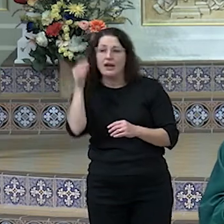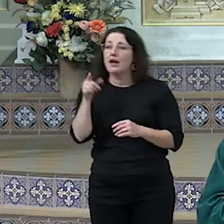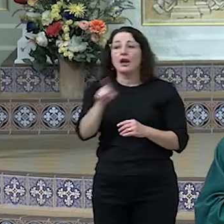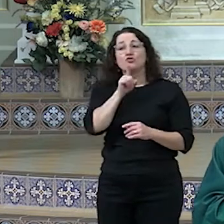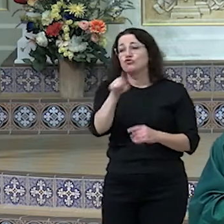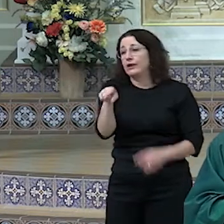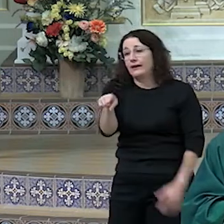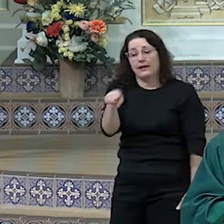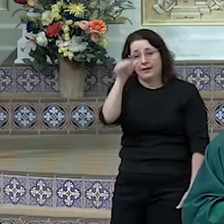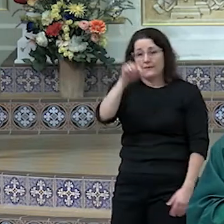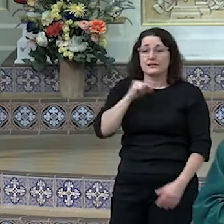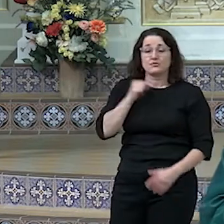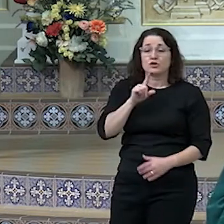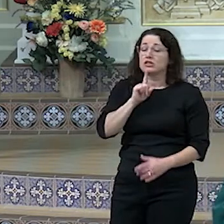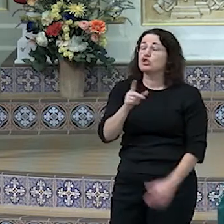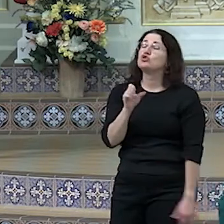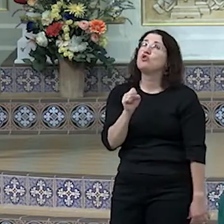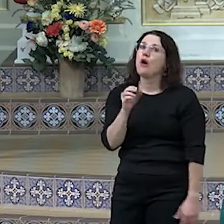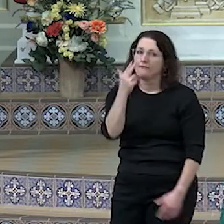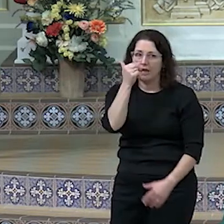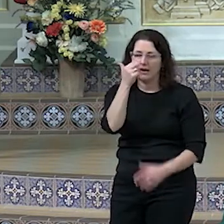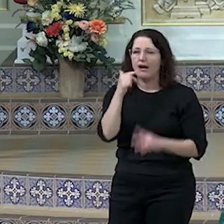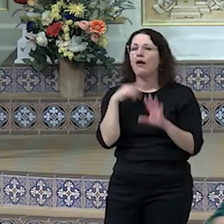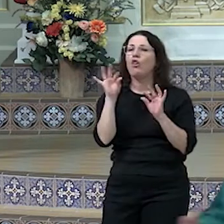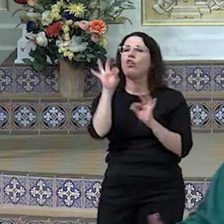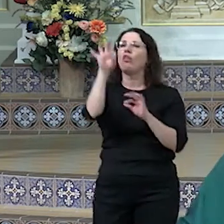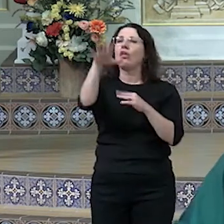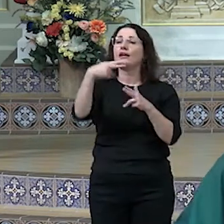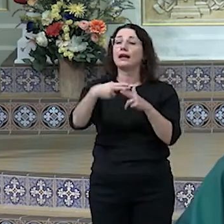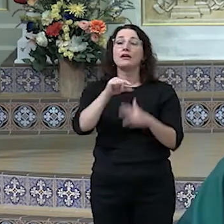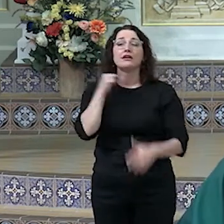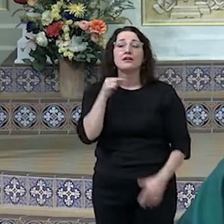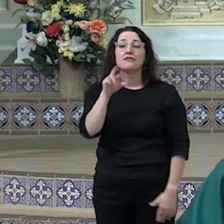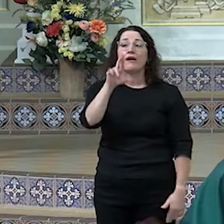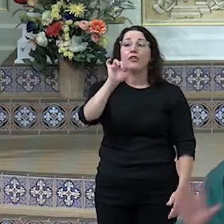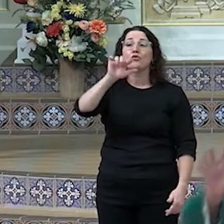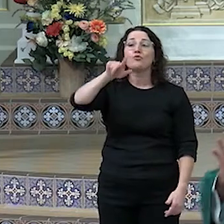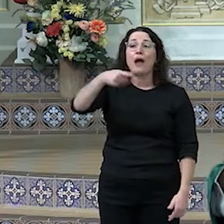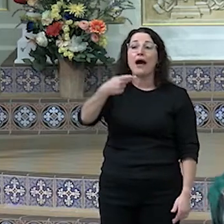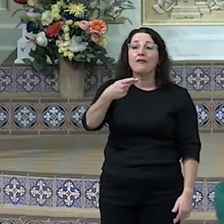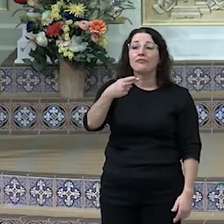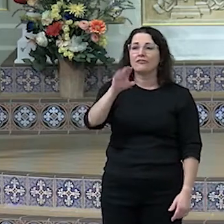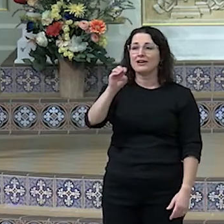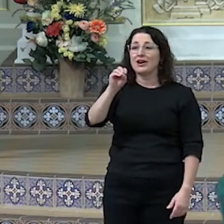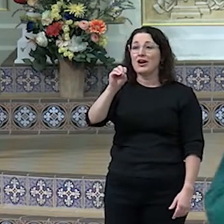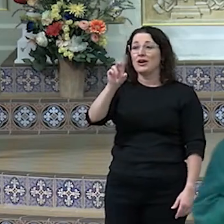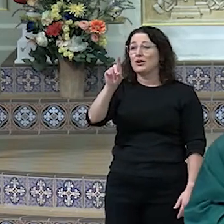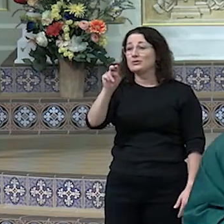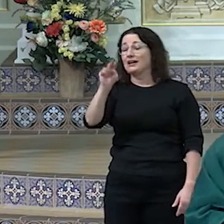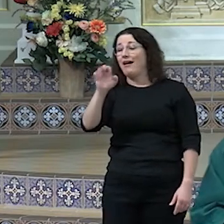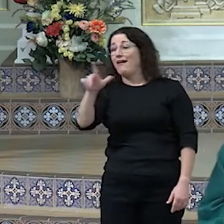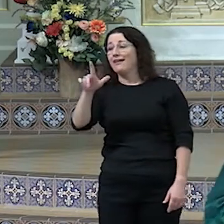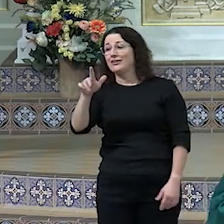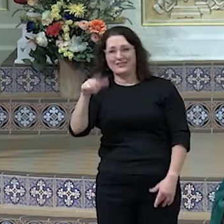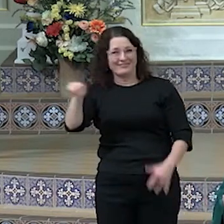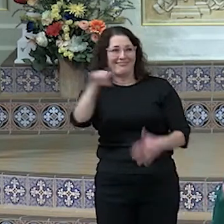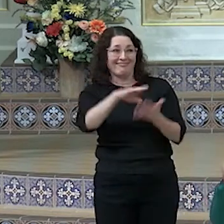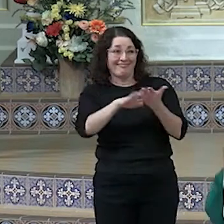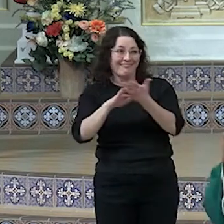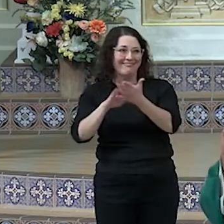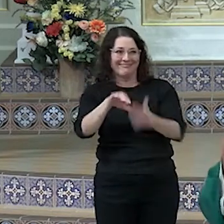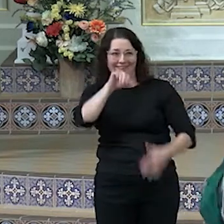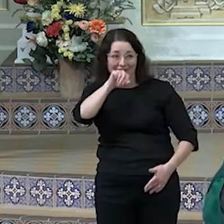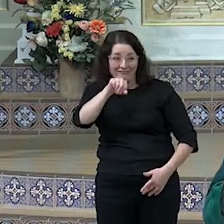funniest people I know. Go ahead and put it out there. Father Ralph O'Donnell. Okay? Everybody online.